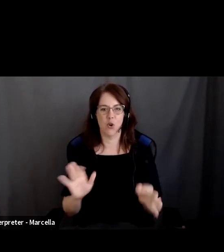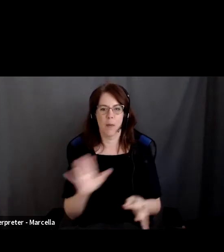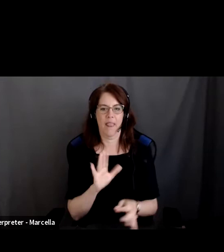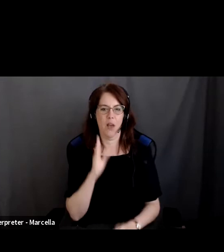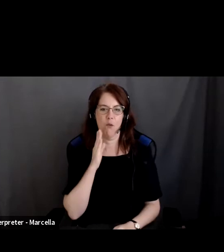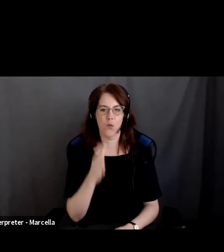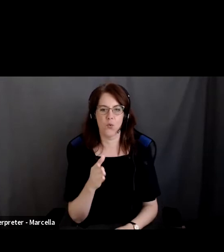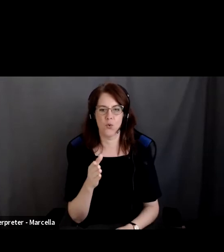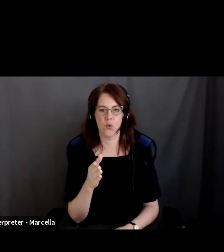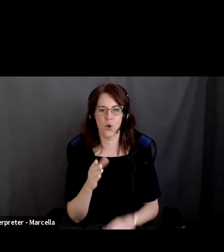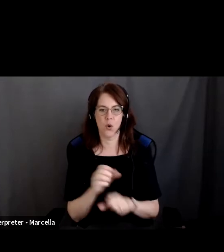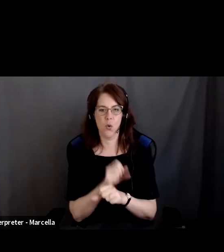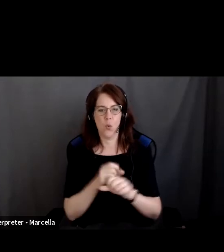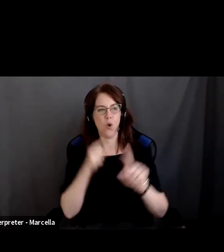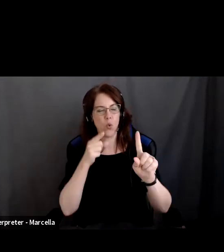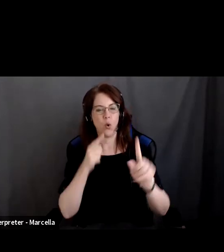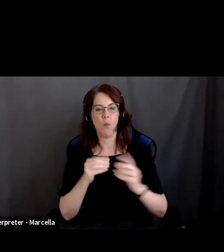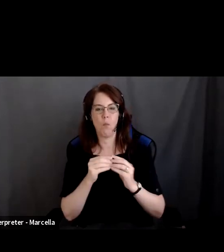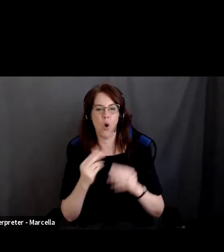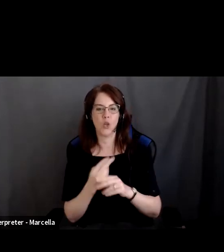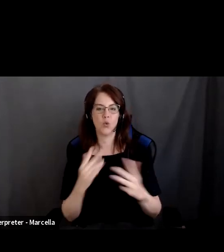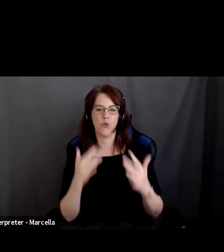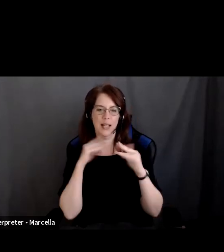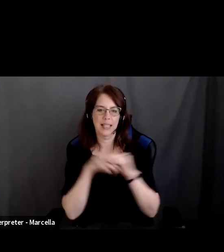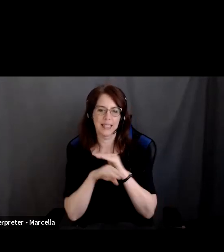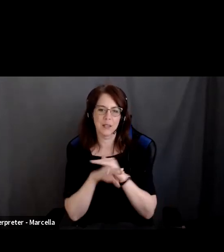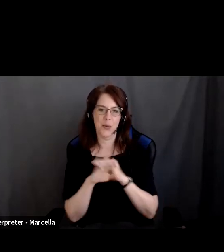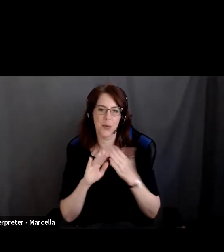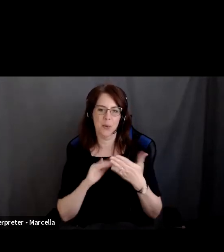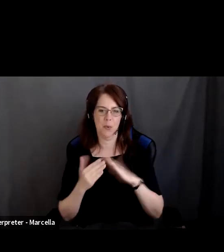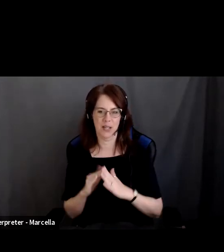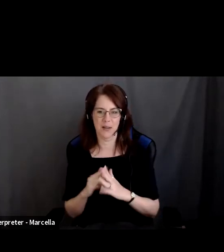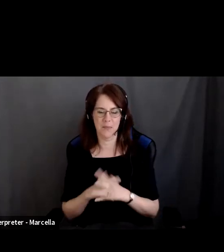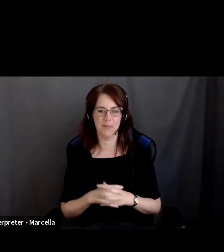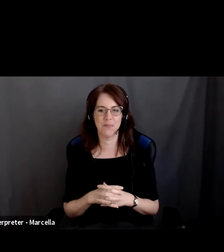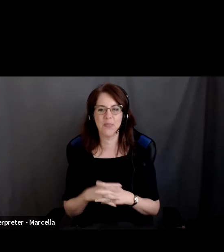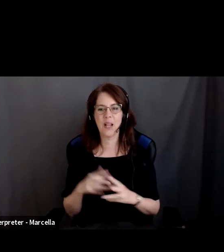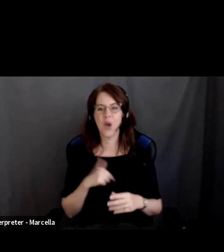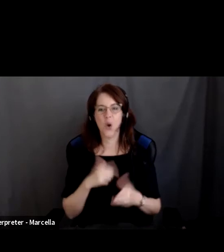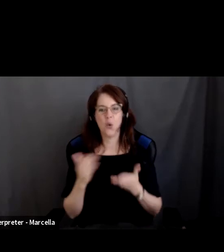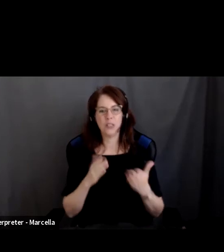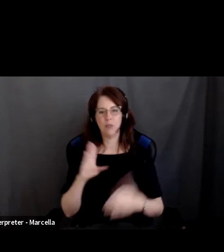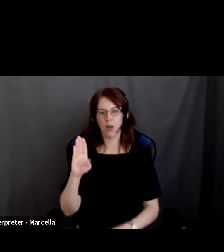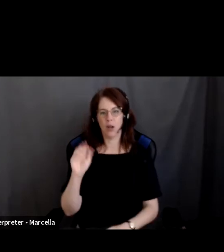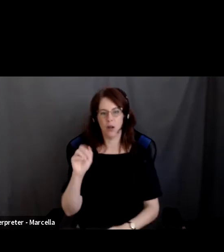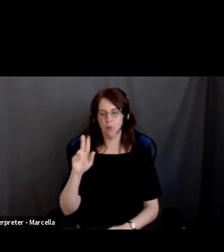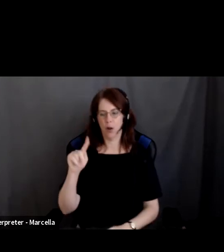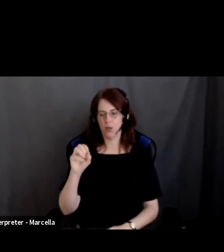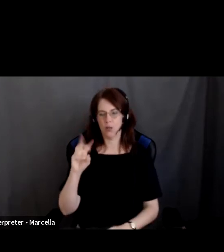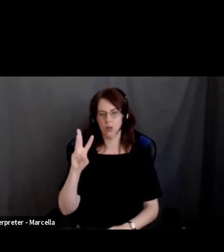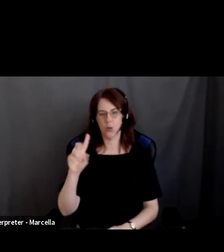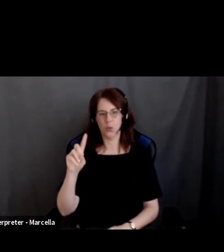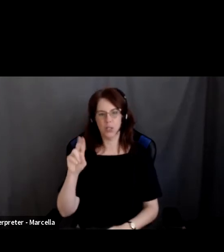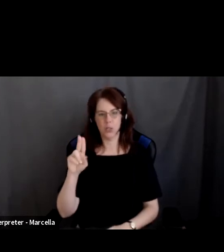future, to work towards a more user-friendly, accessible community. We serve Bartow, Catoosa, Dade,